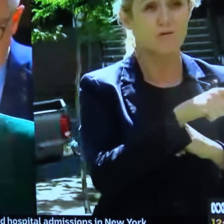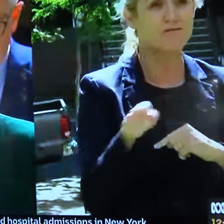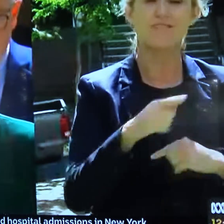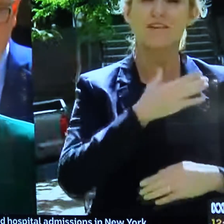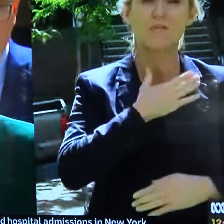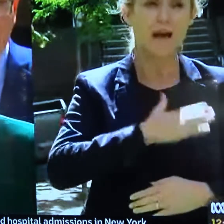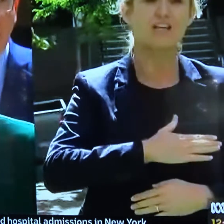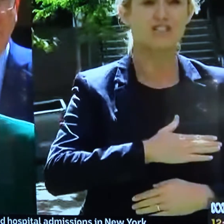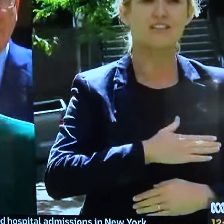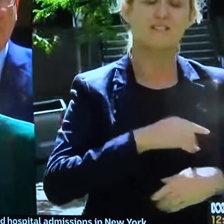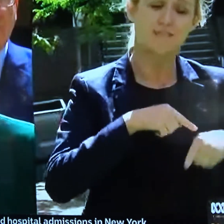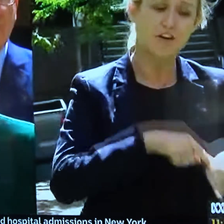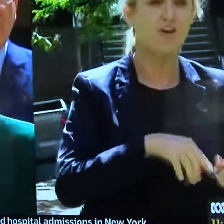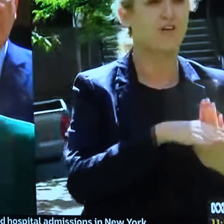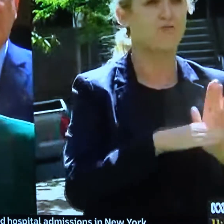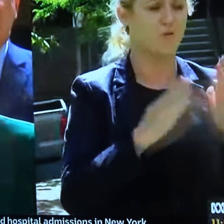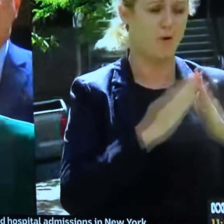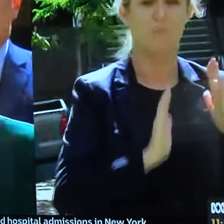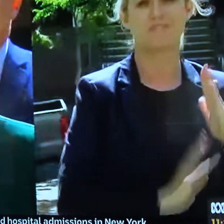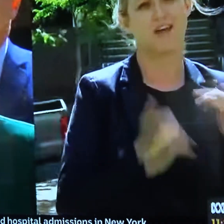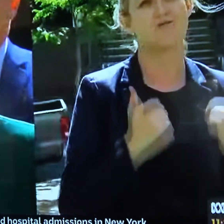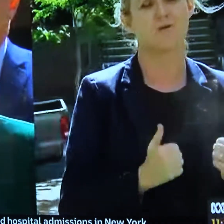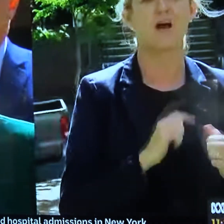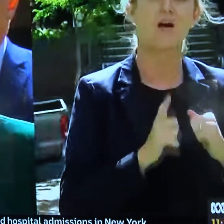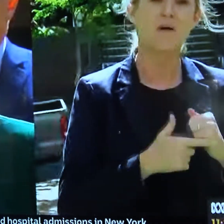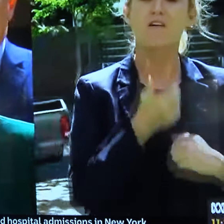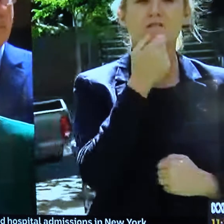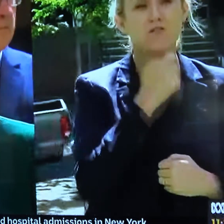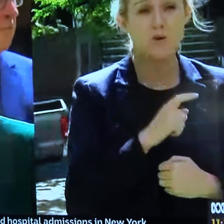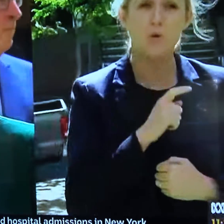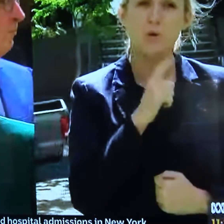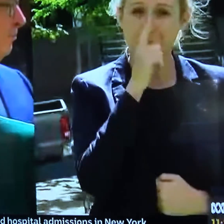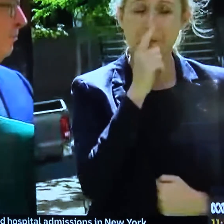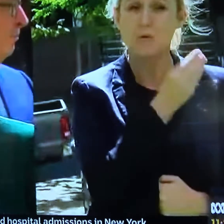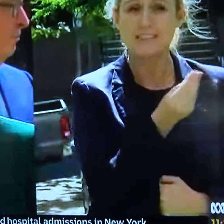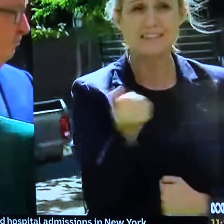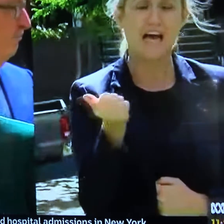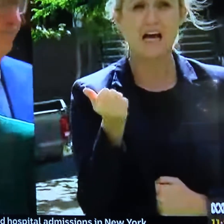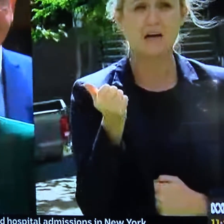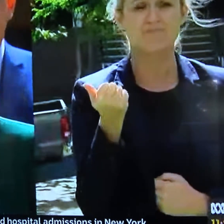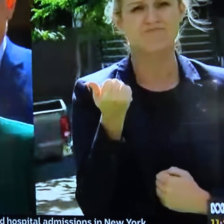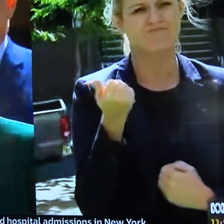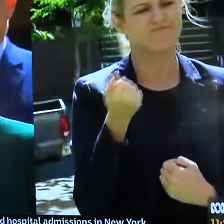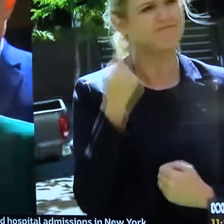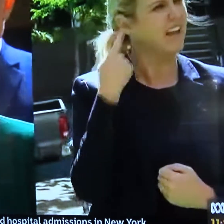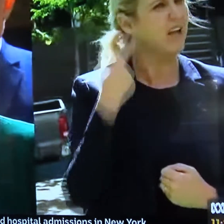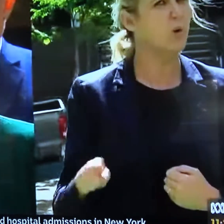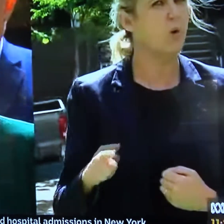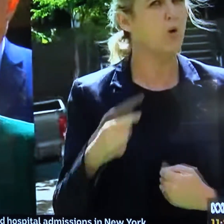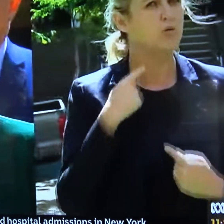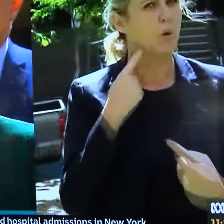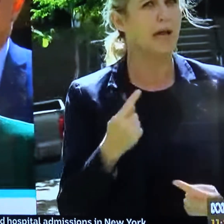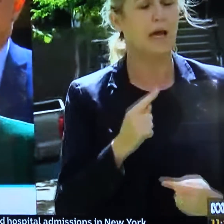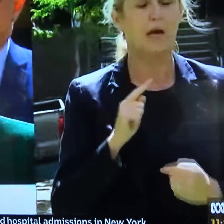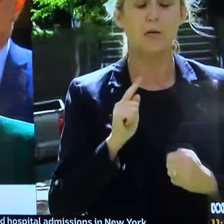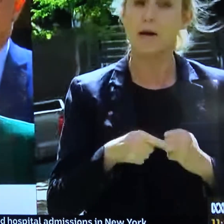up. There have been a few disappointing examples, which Assistant Commissioner Webb from the New South Wales Police Force will discuss, but the